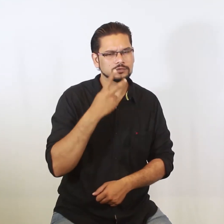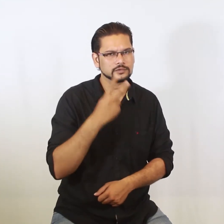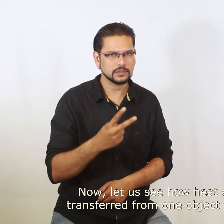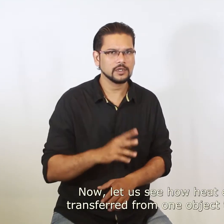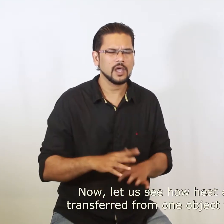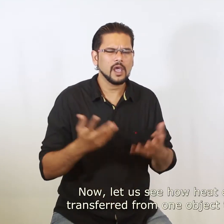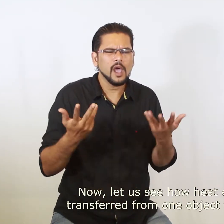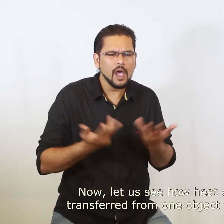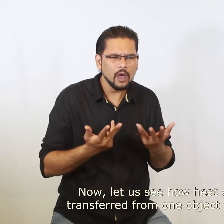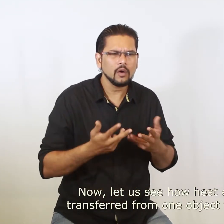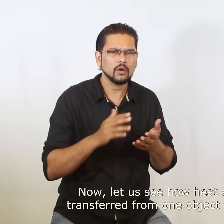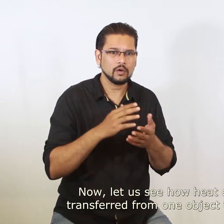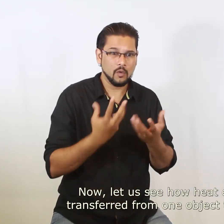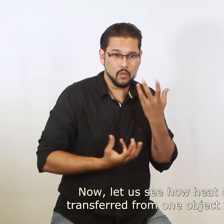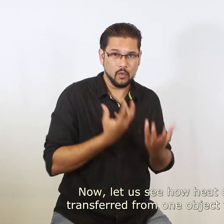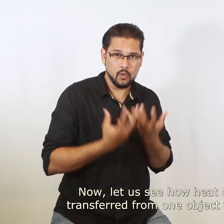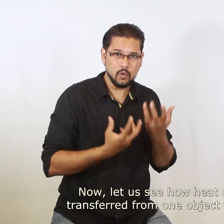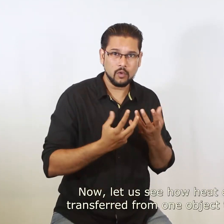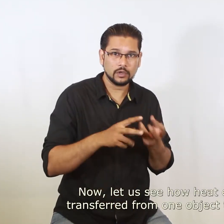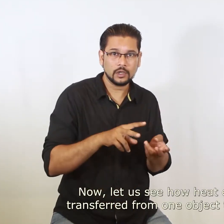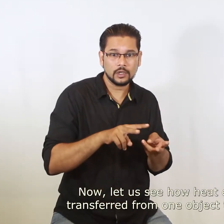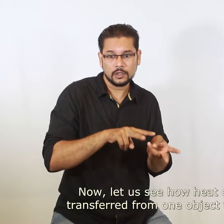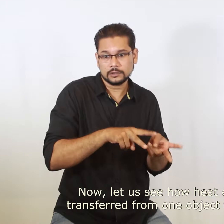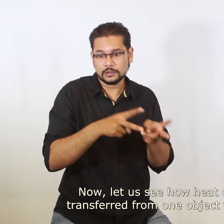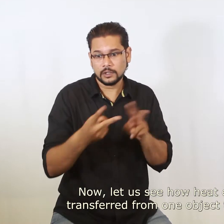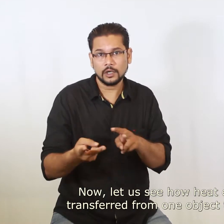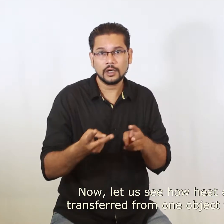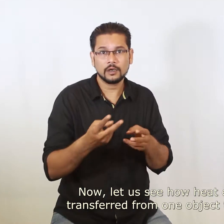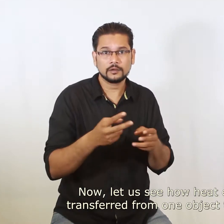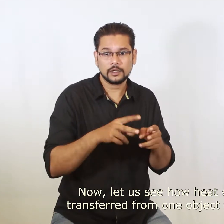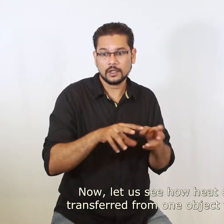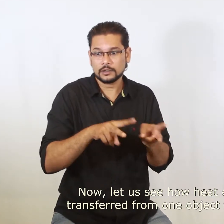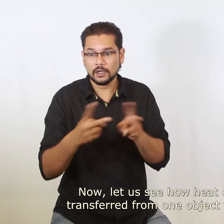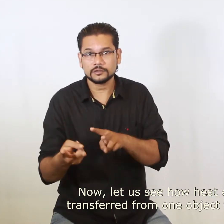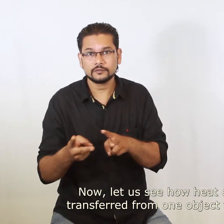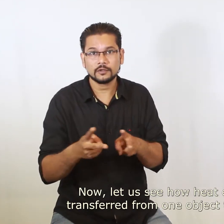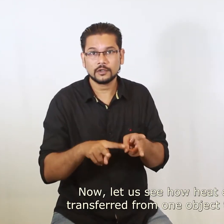Now, let's see how heat energy is transferred from one object to another.